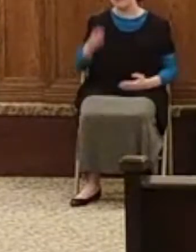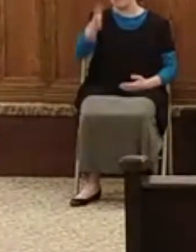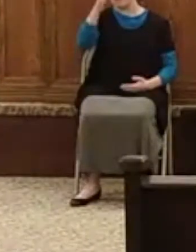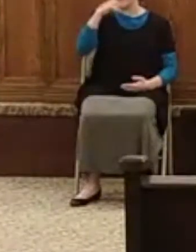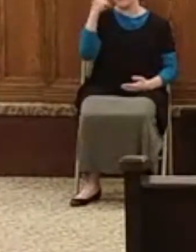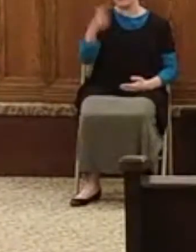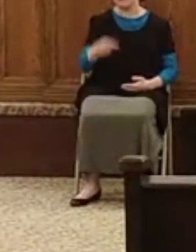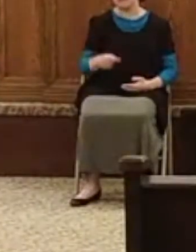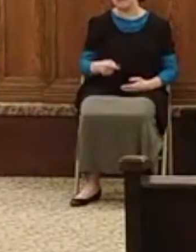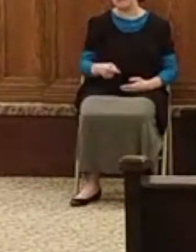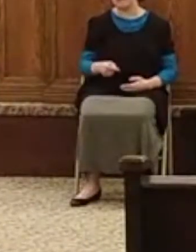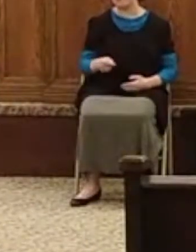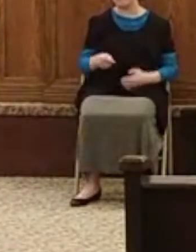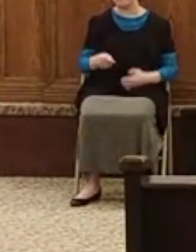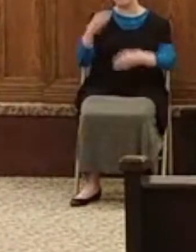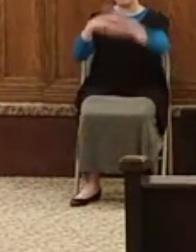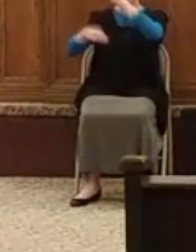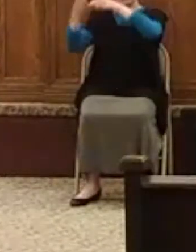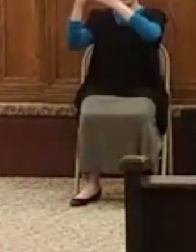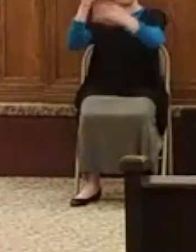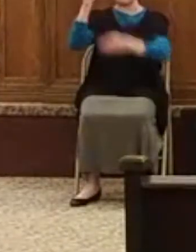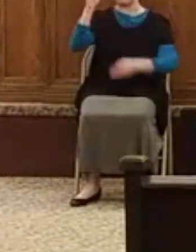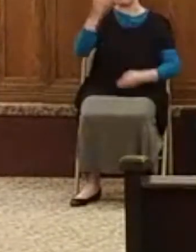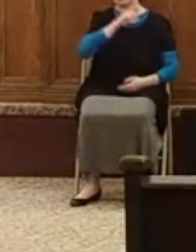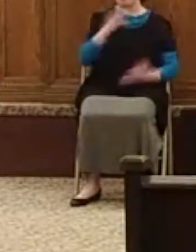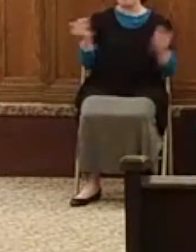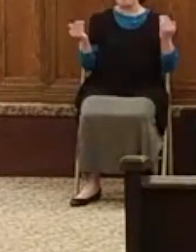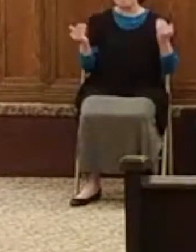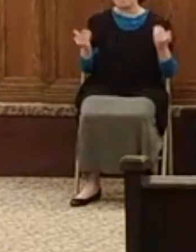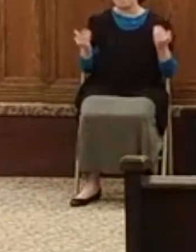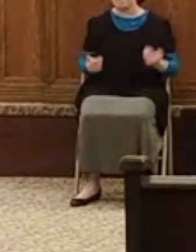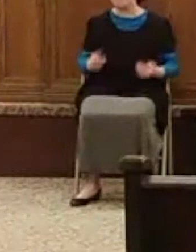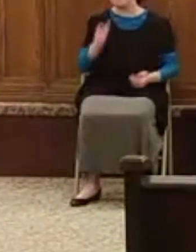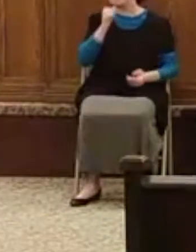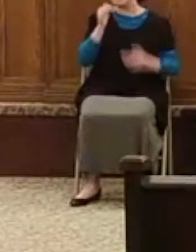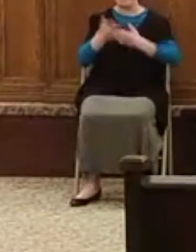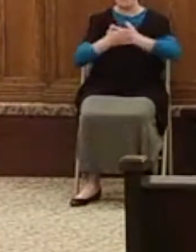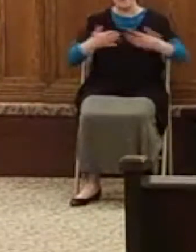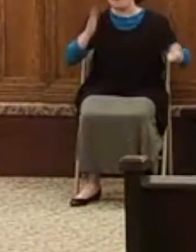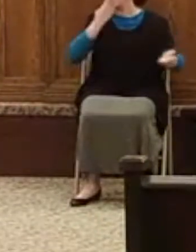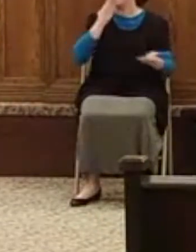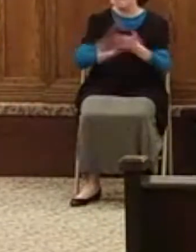God said, you're going to be delivered. Come on, somebody.